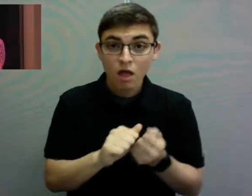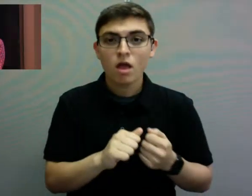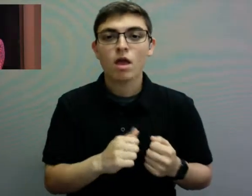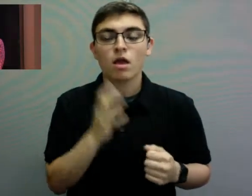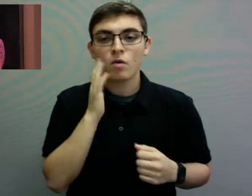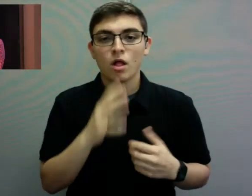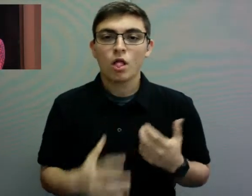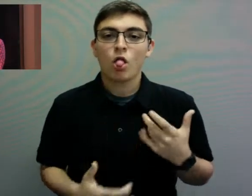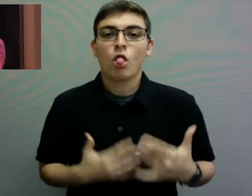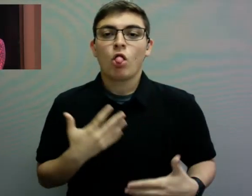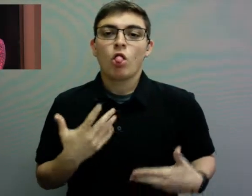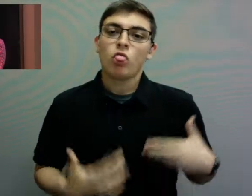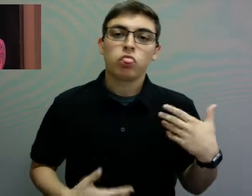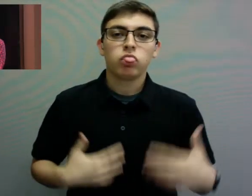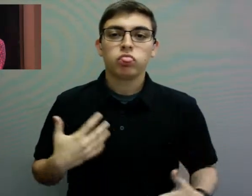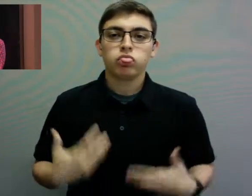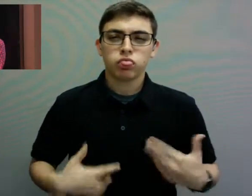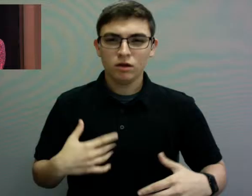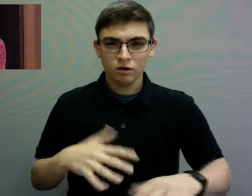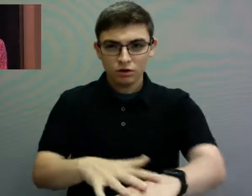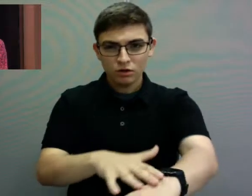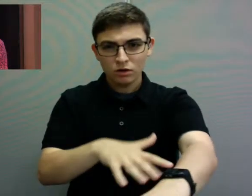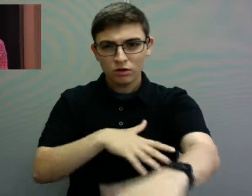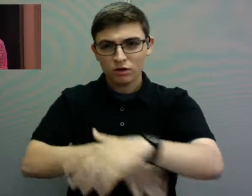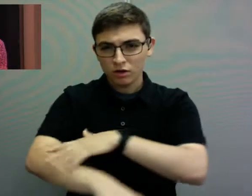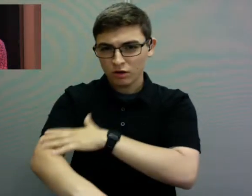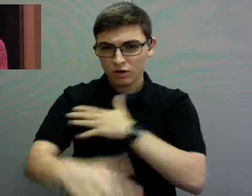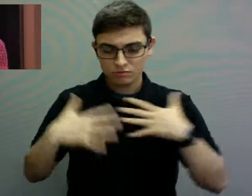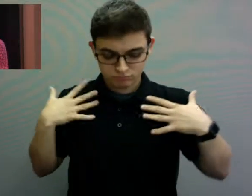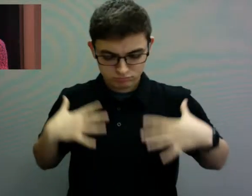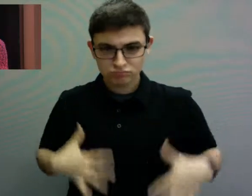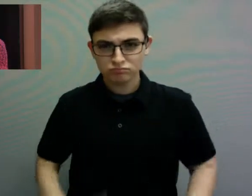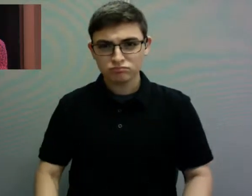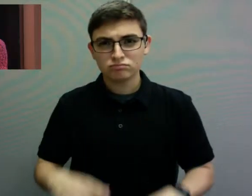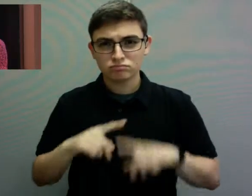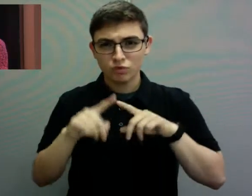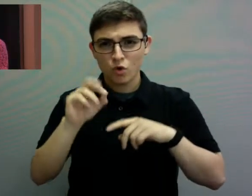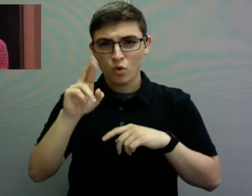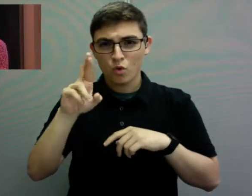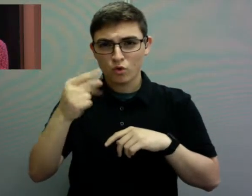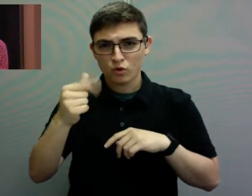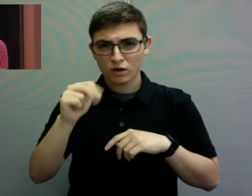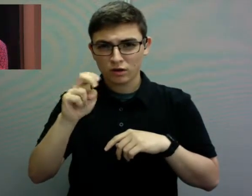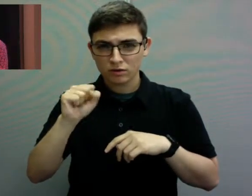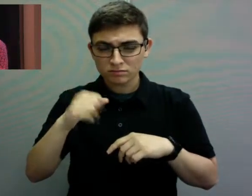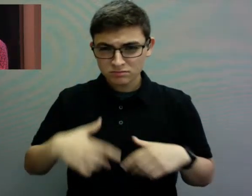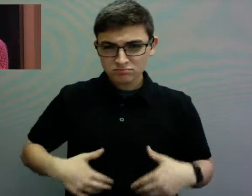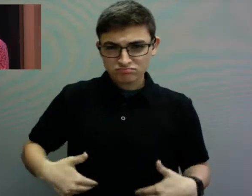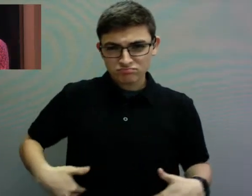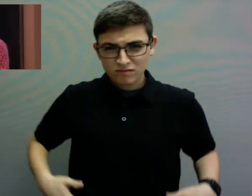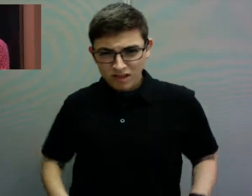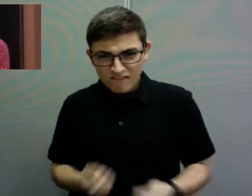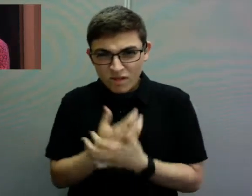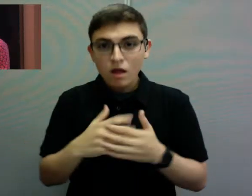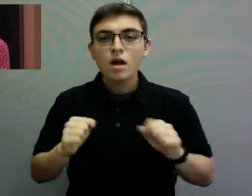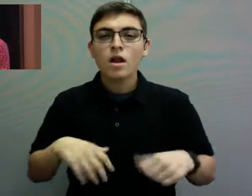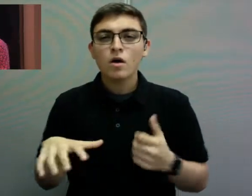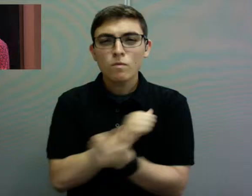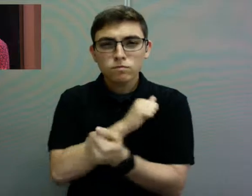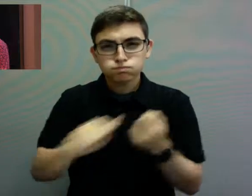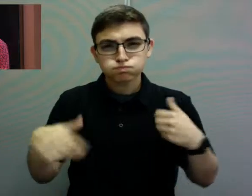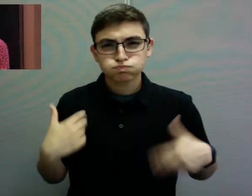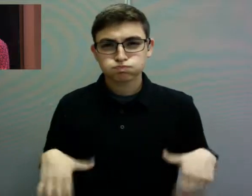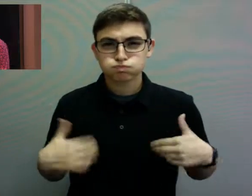your heart, you're not getting good blood and oxygen flow to all the organs in your body, how that could be so damaging. And as far